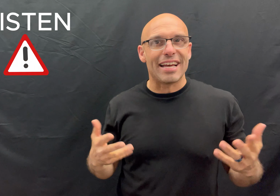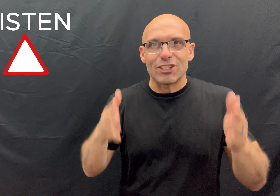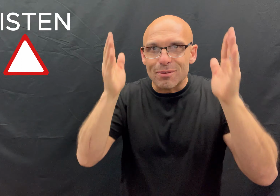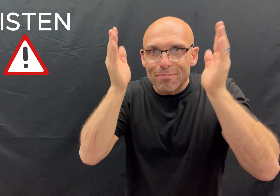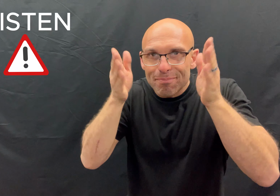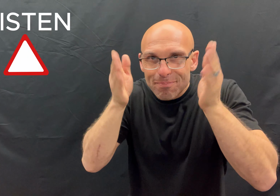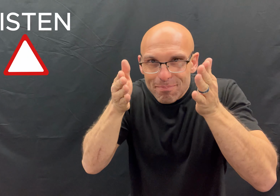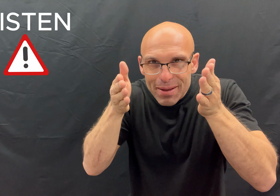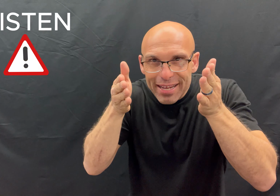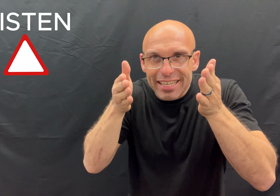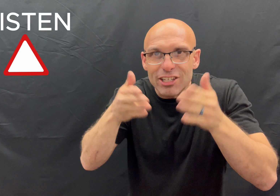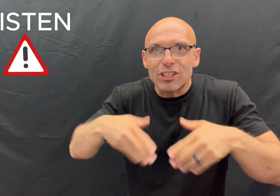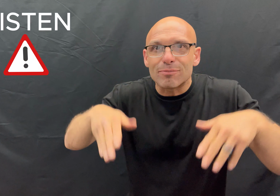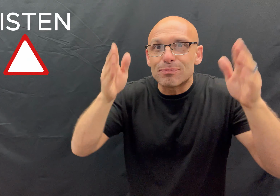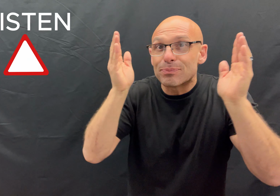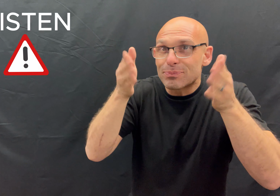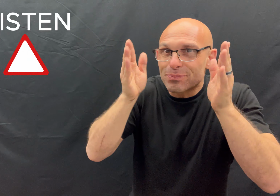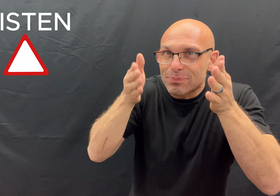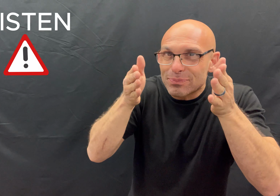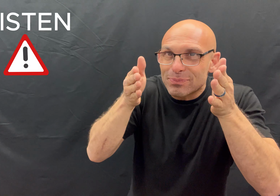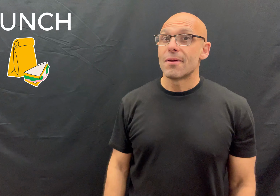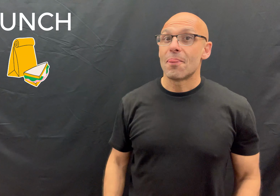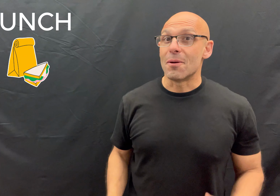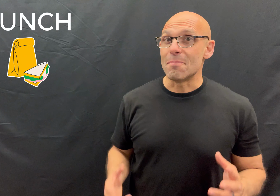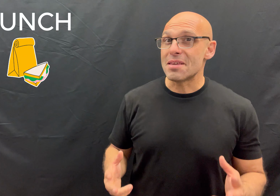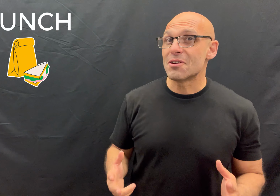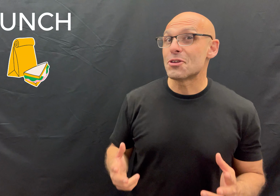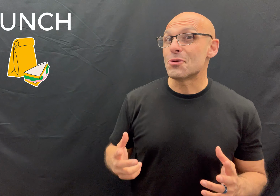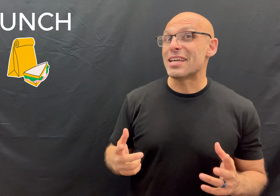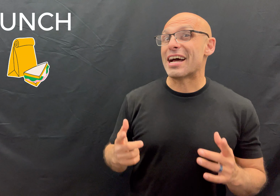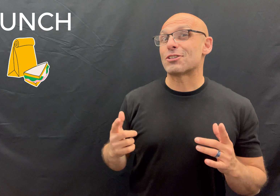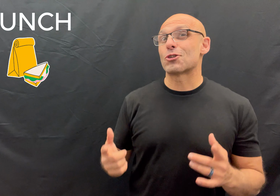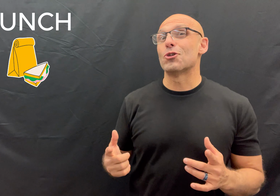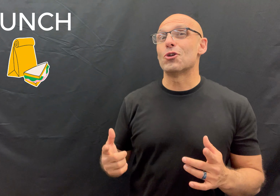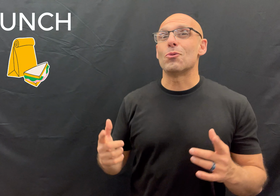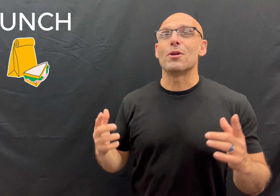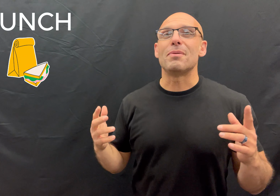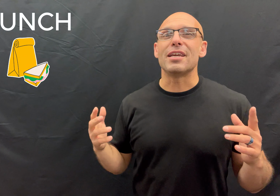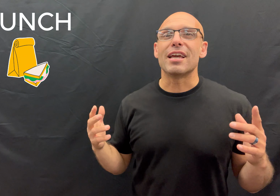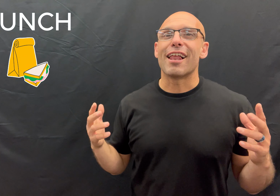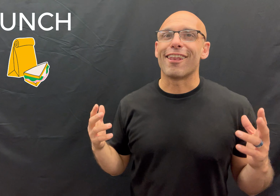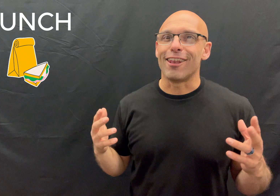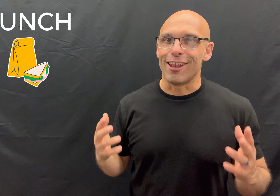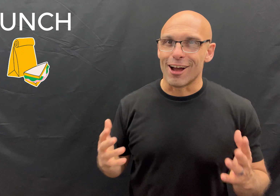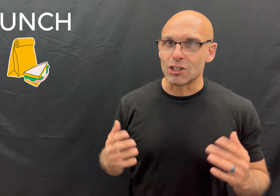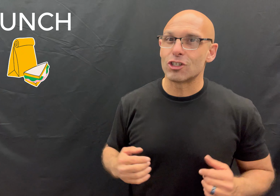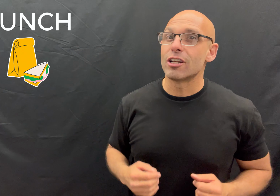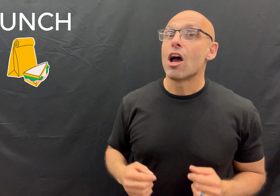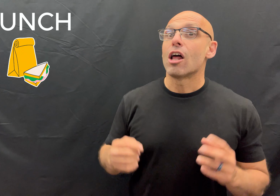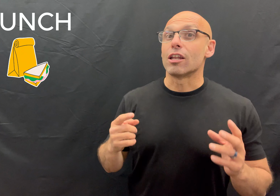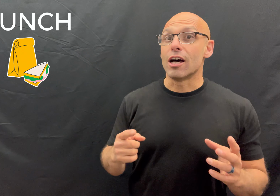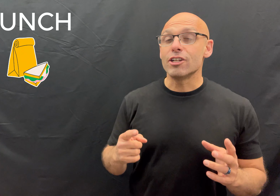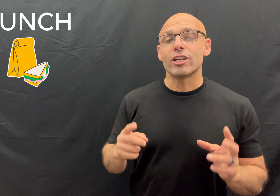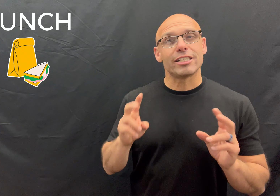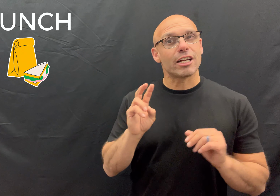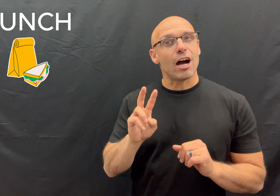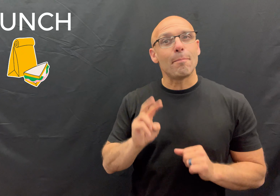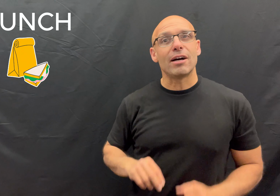attention. Pay attention. The meal you eat at school would be lunch. Lunch is a compound